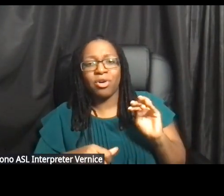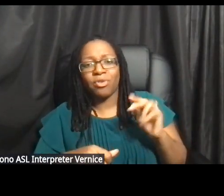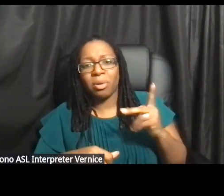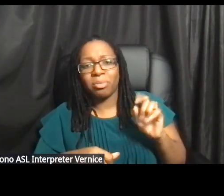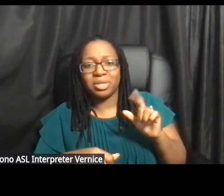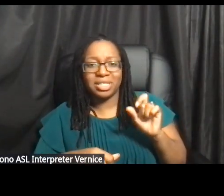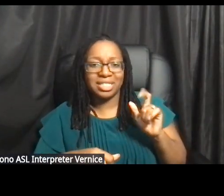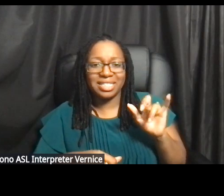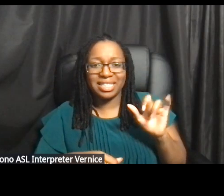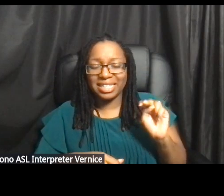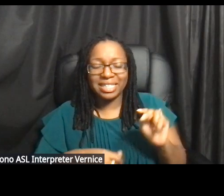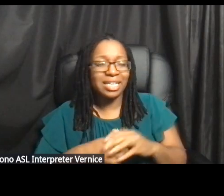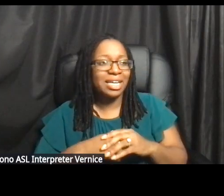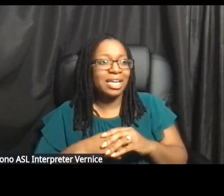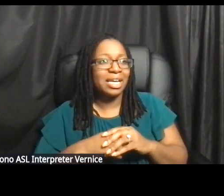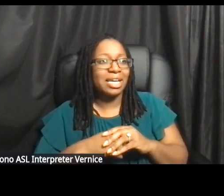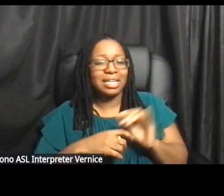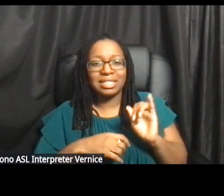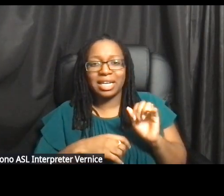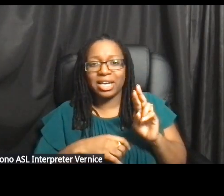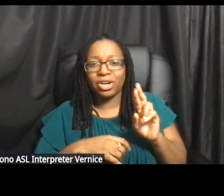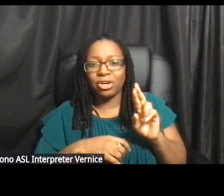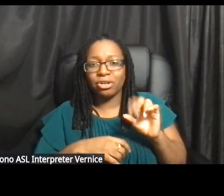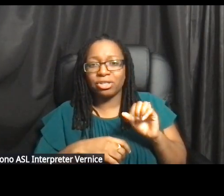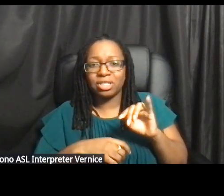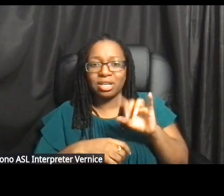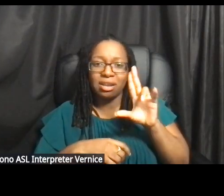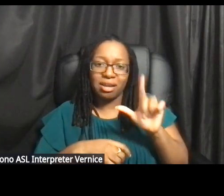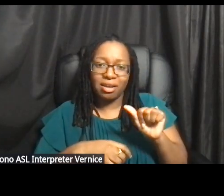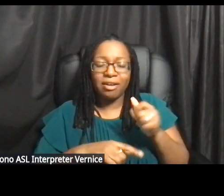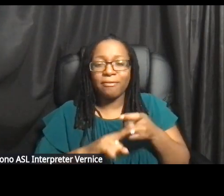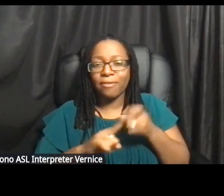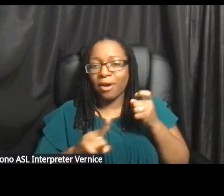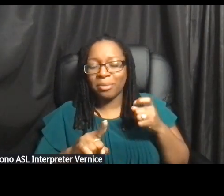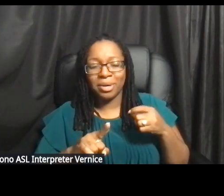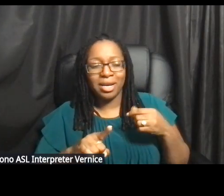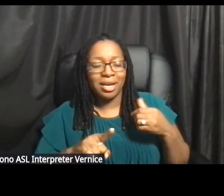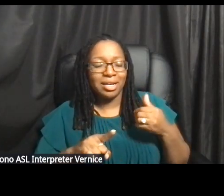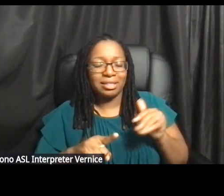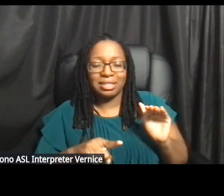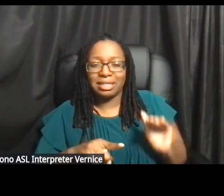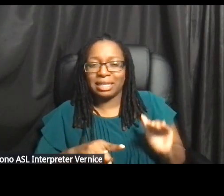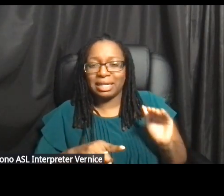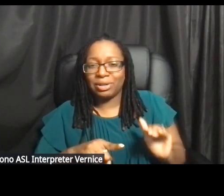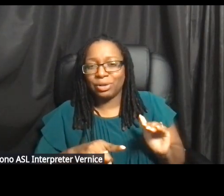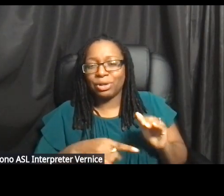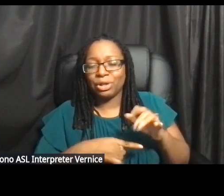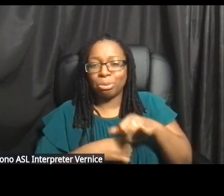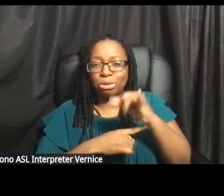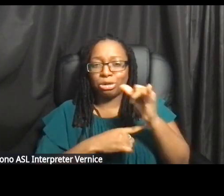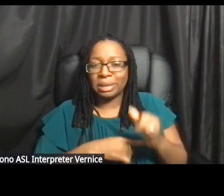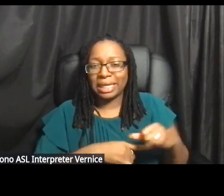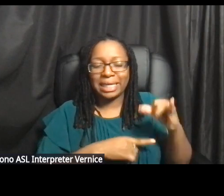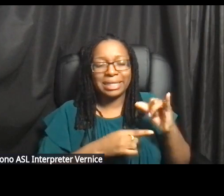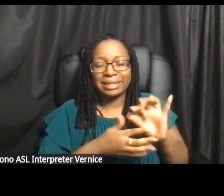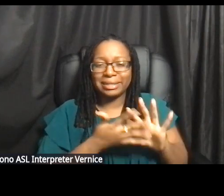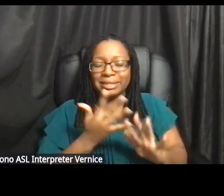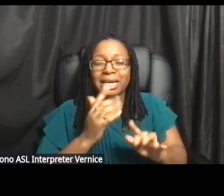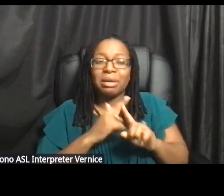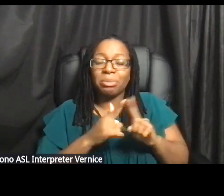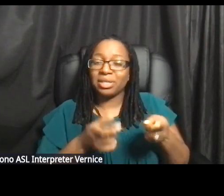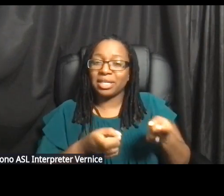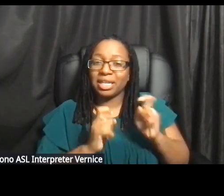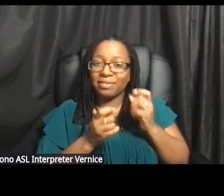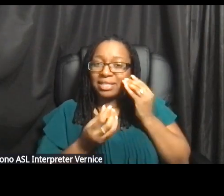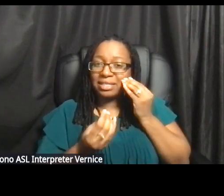from The Little Mermaid. It's giving unintended consequences. They've given us access to all the knowledge in the world. And they did